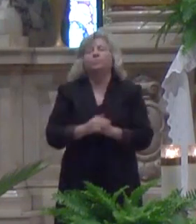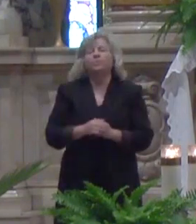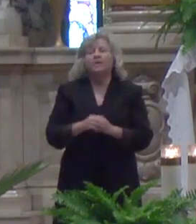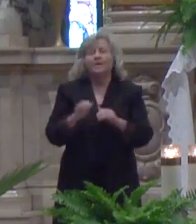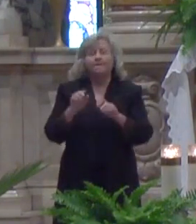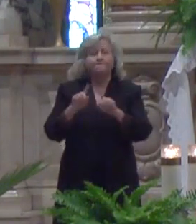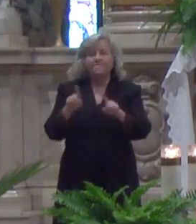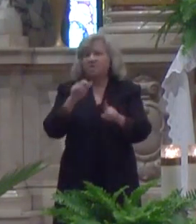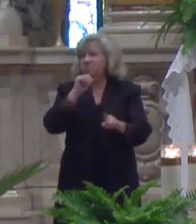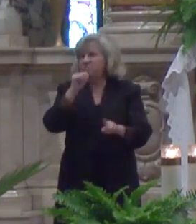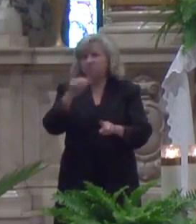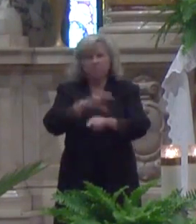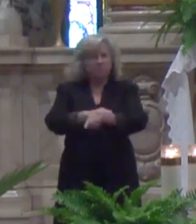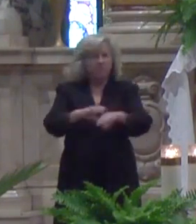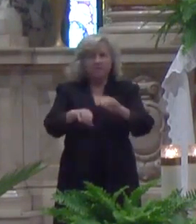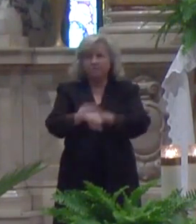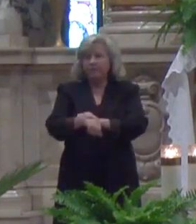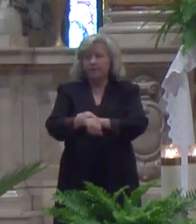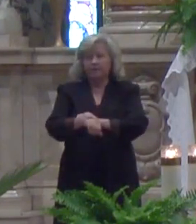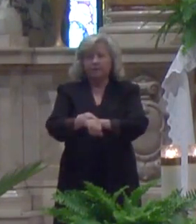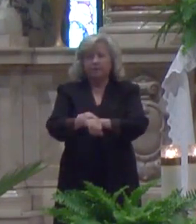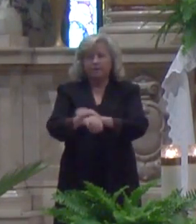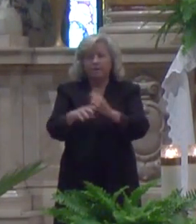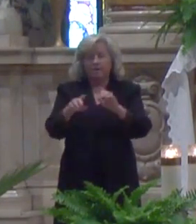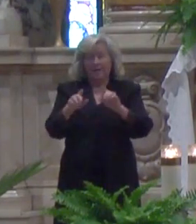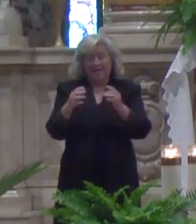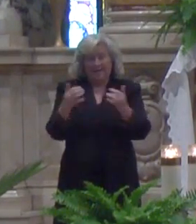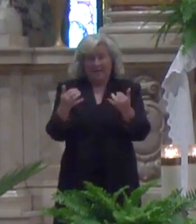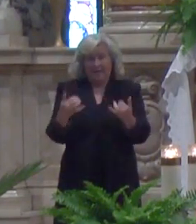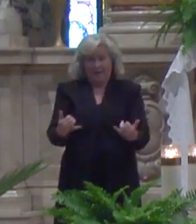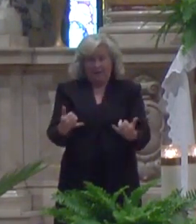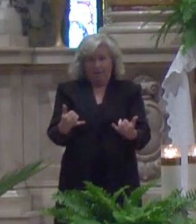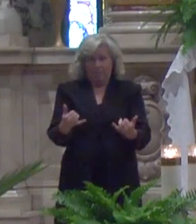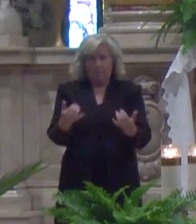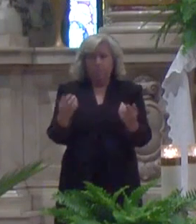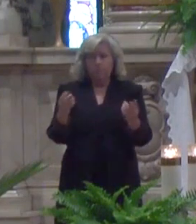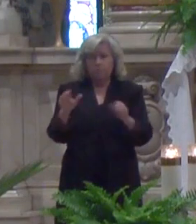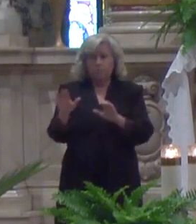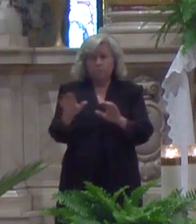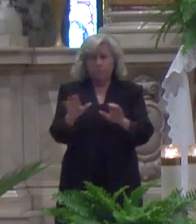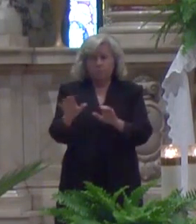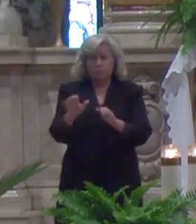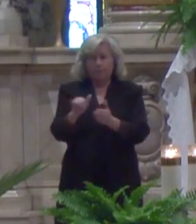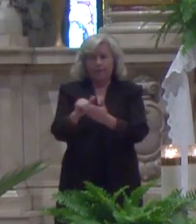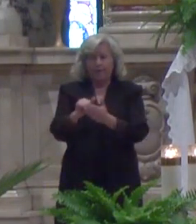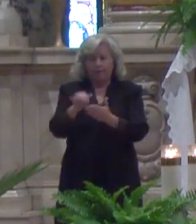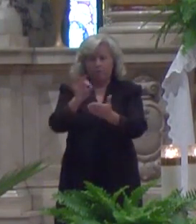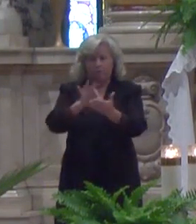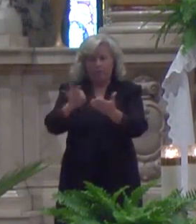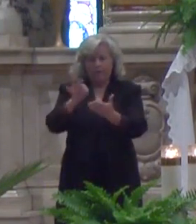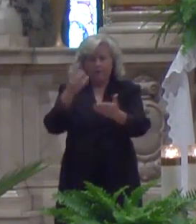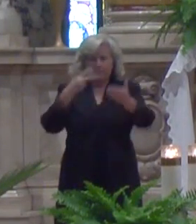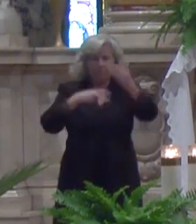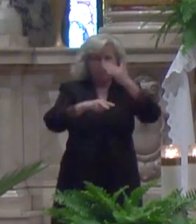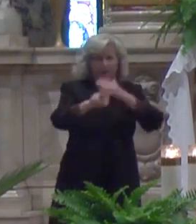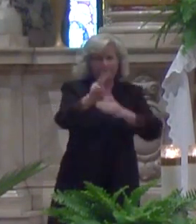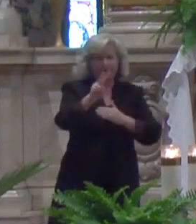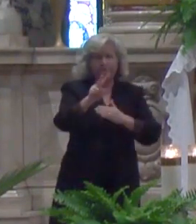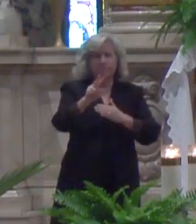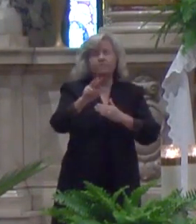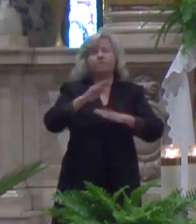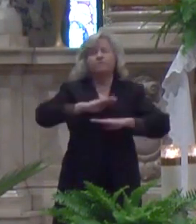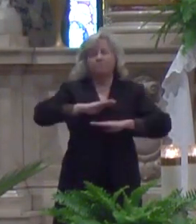yet you did not arrest me. But all this has come to pass, that the writings of the prophets may be